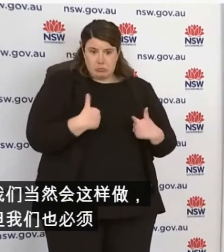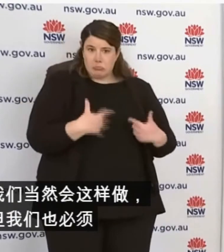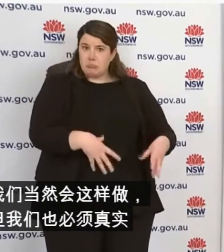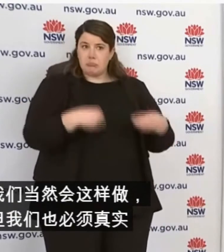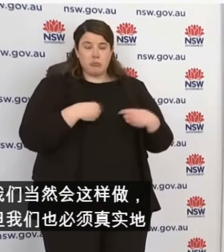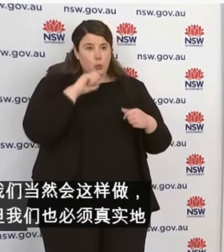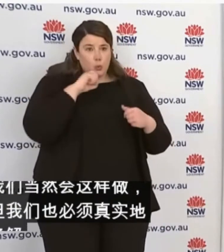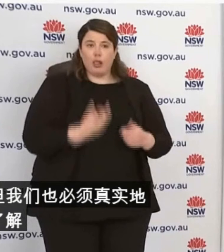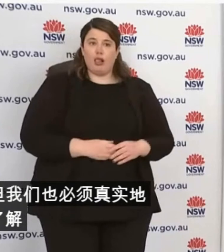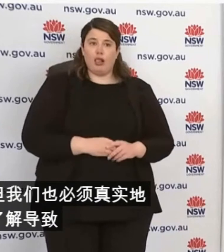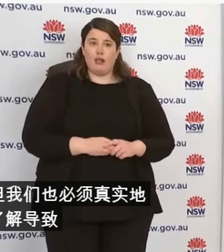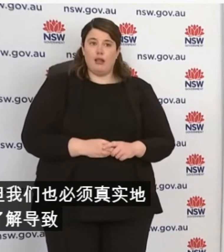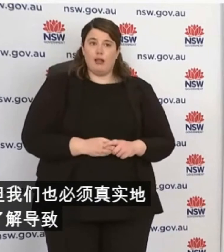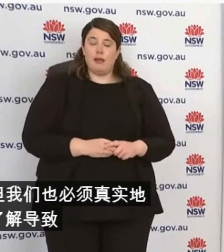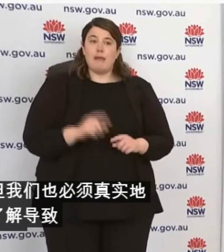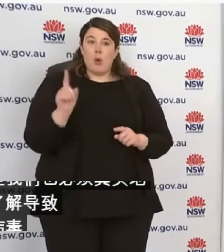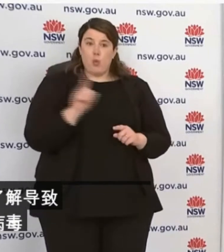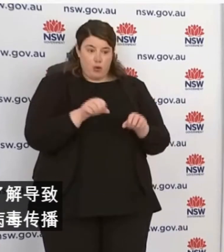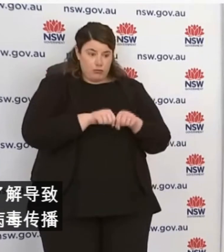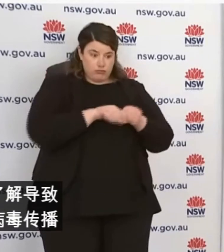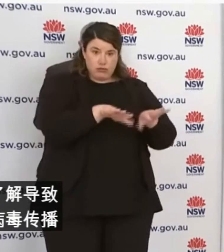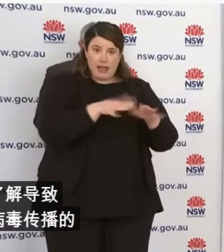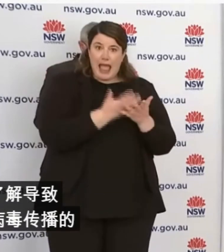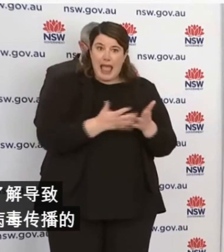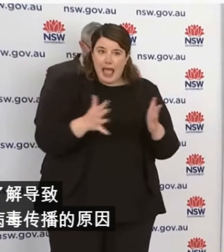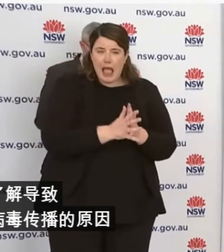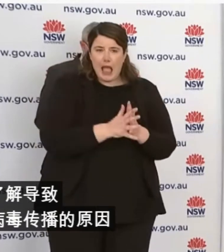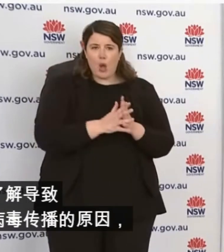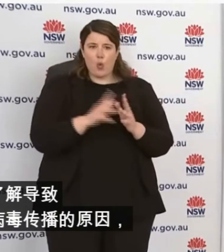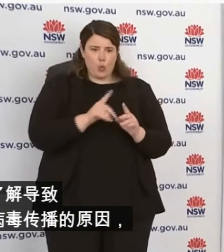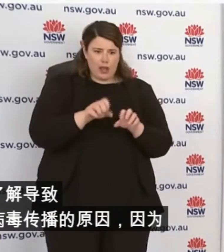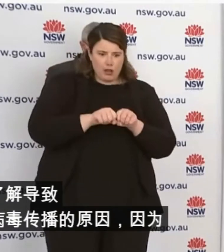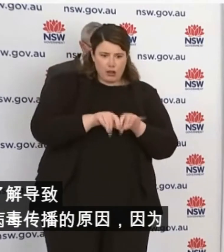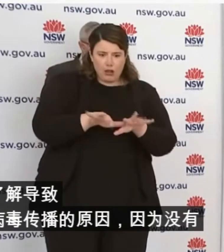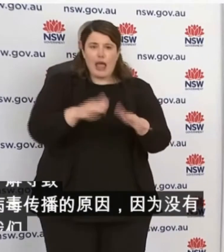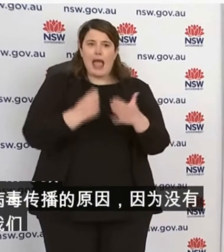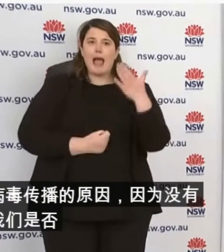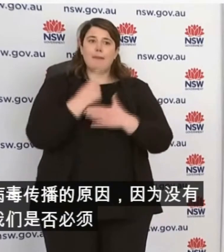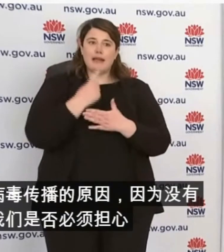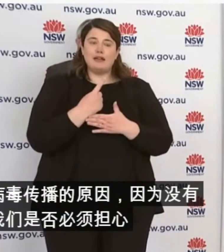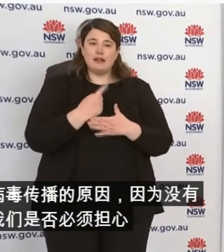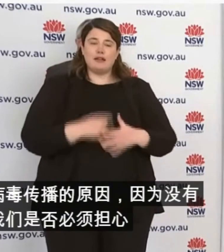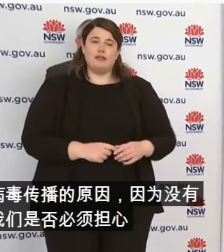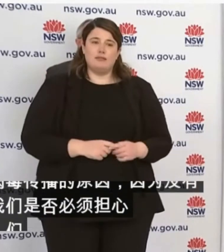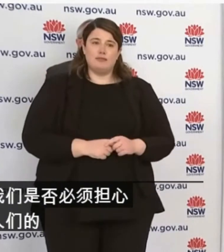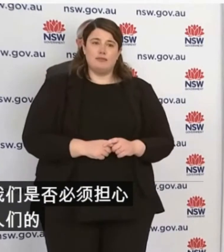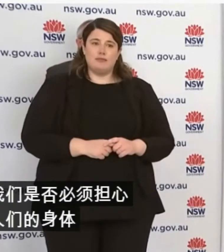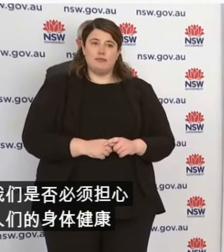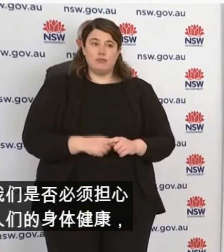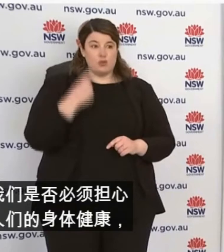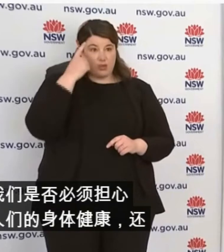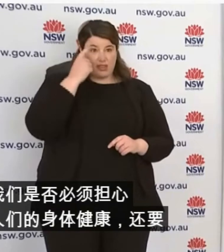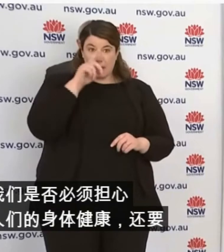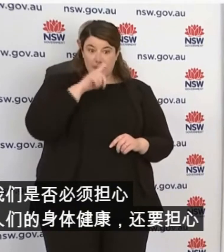to be real about what is causing the spread, where the virus is, because not only do we have to worry about people's